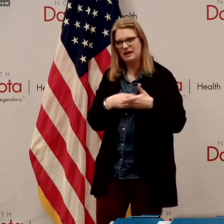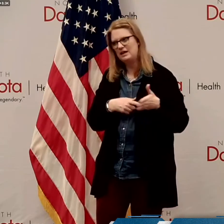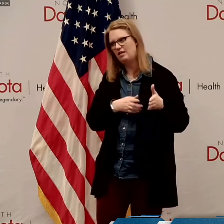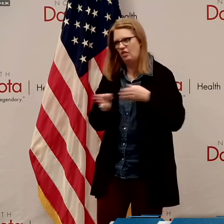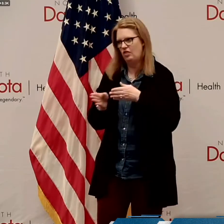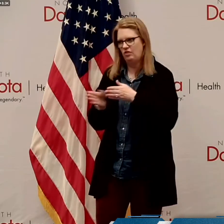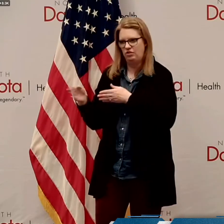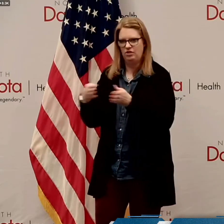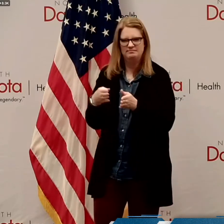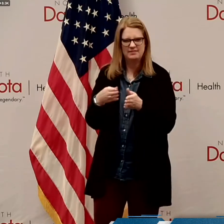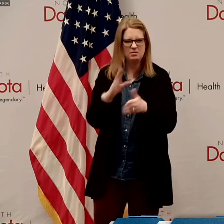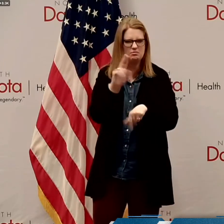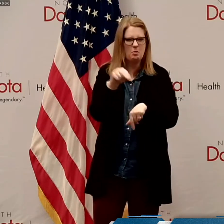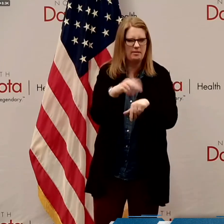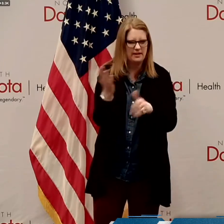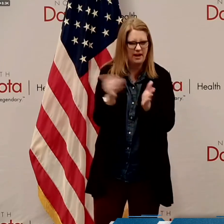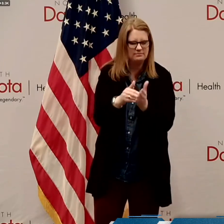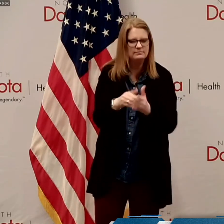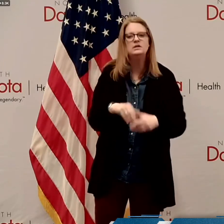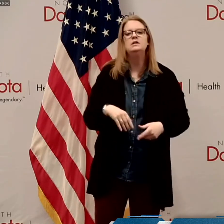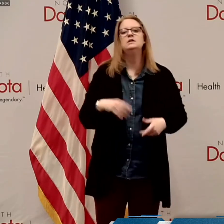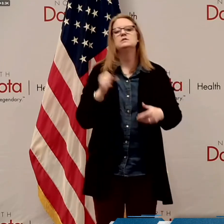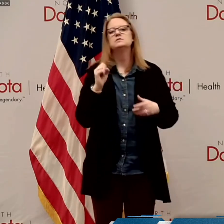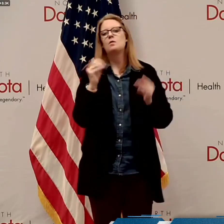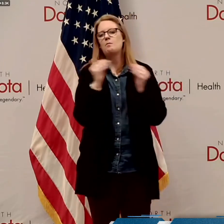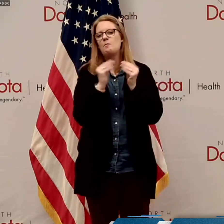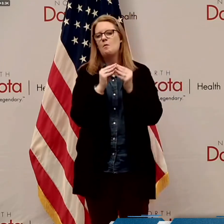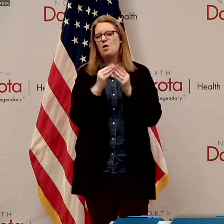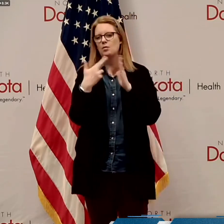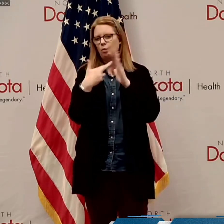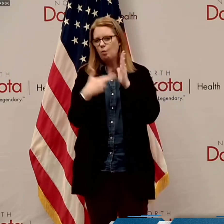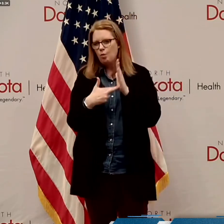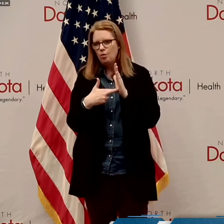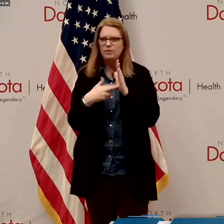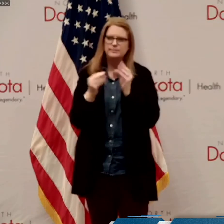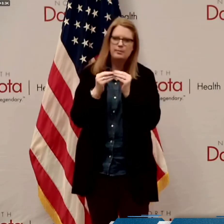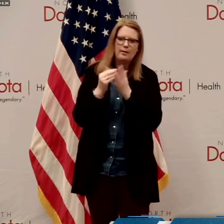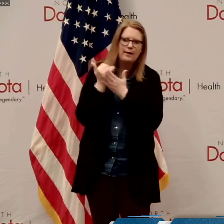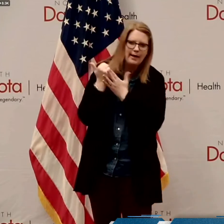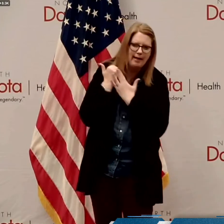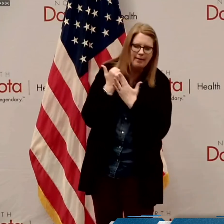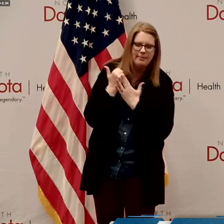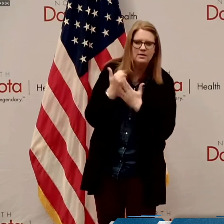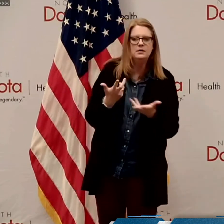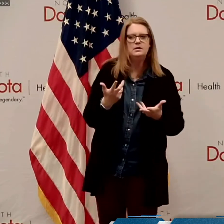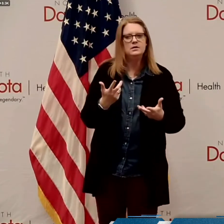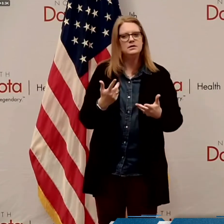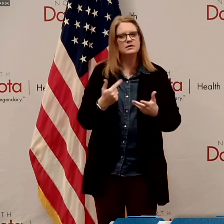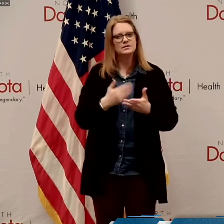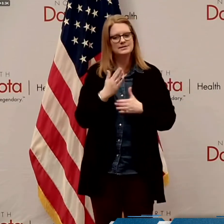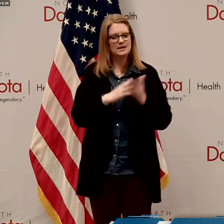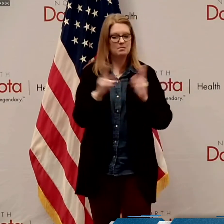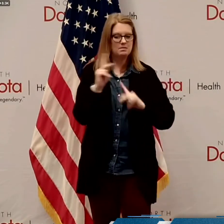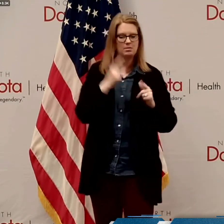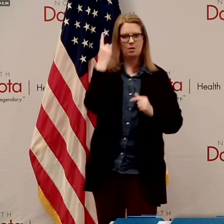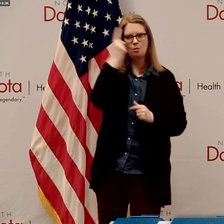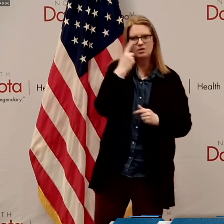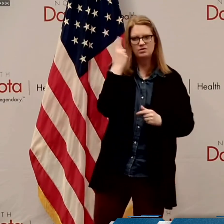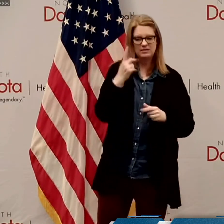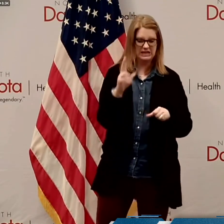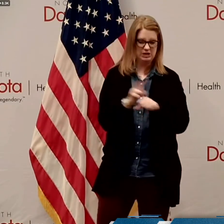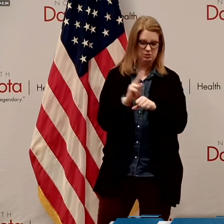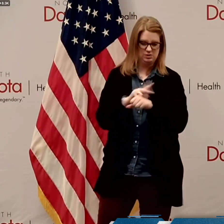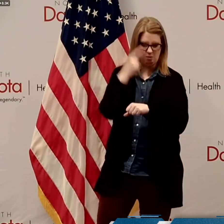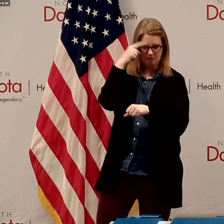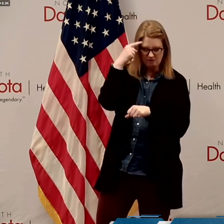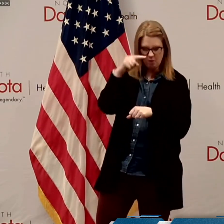news that the money has arrived, and we'll get more guidance tomorrow. We know from the early guidance, if people are wondering what you can spend it on, we know that we can